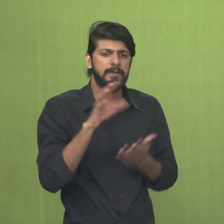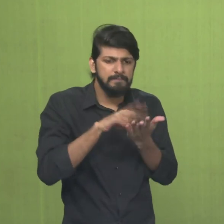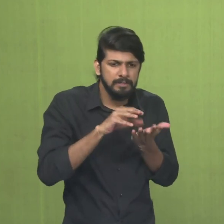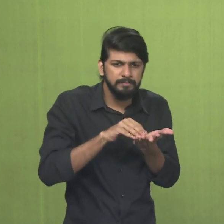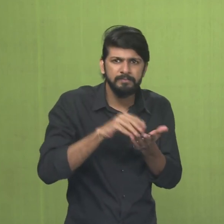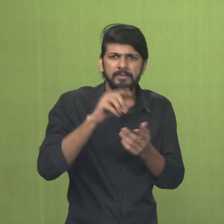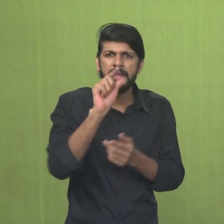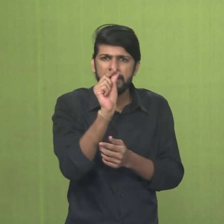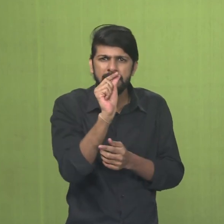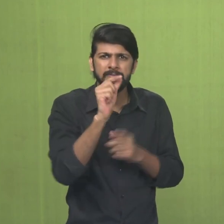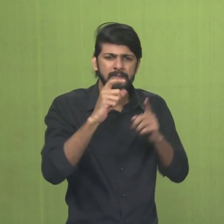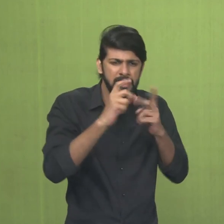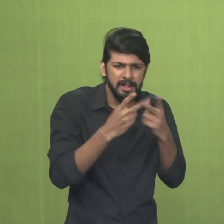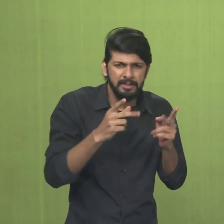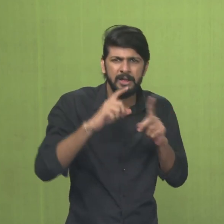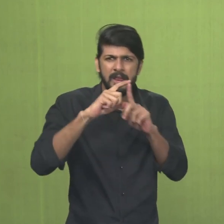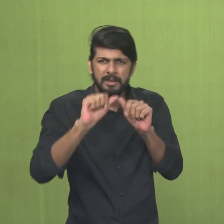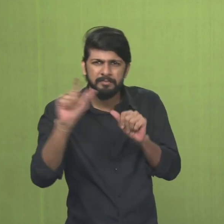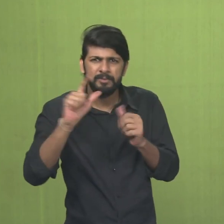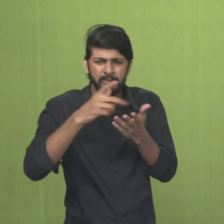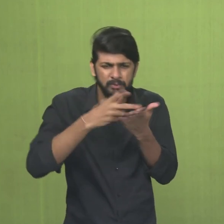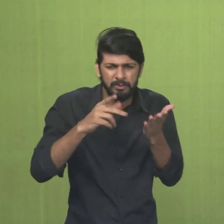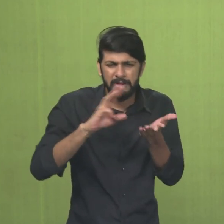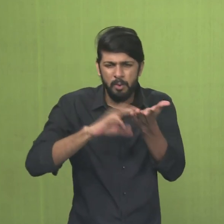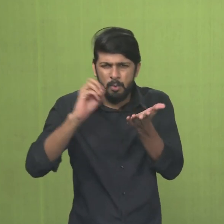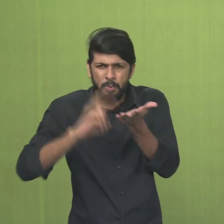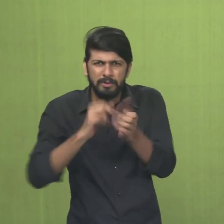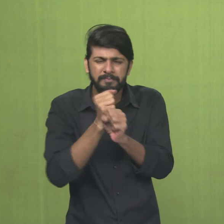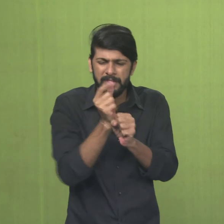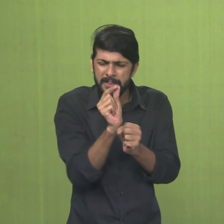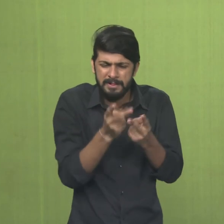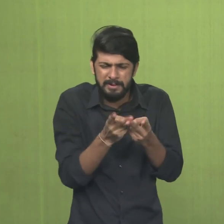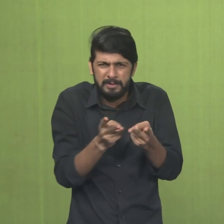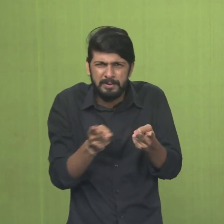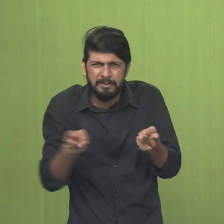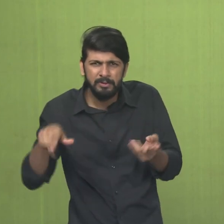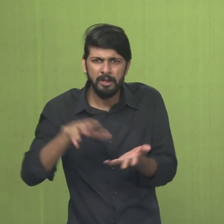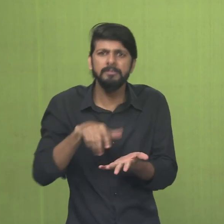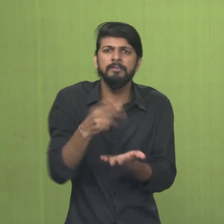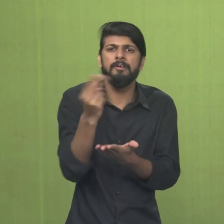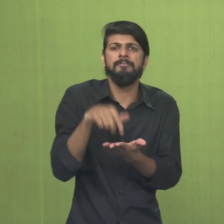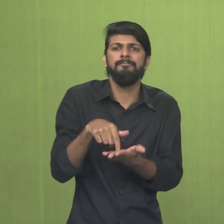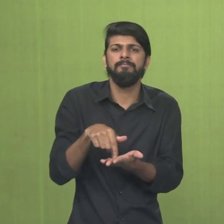As you can see in the painting, that the two women are selling grains, fruits, and vegetables.